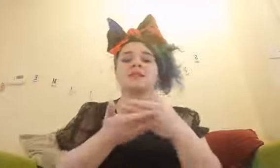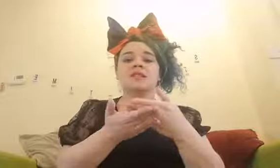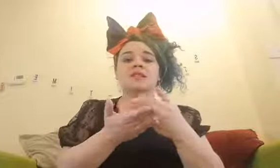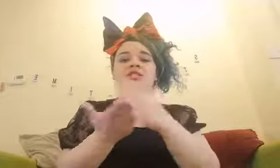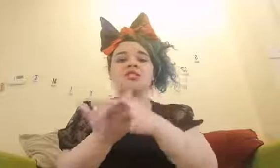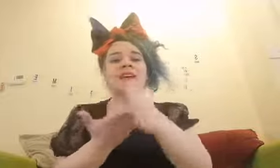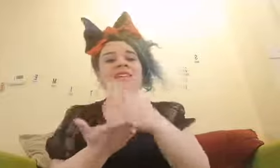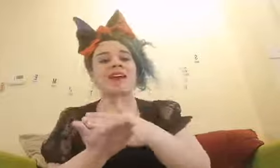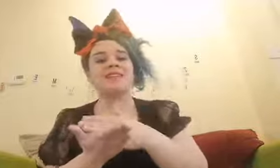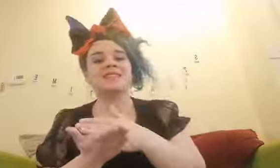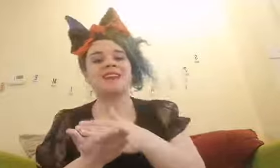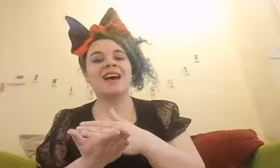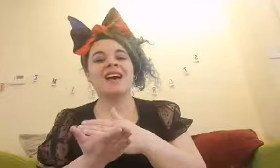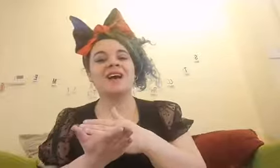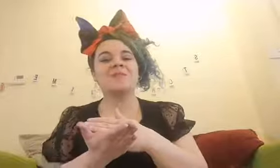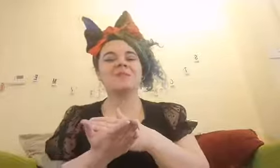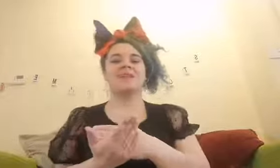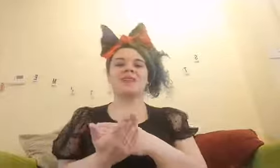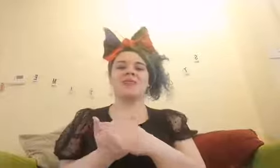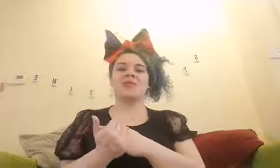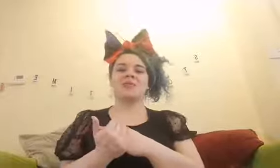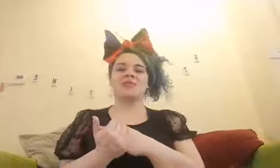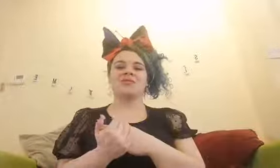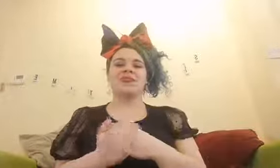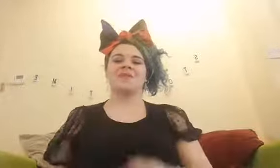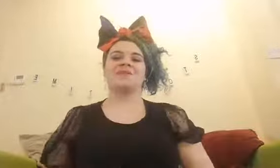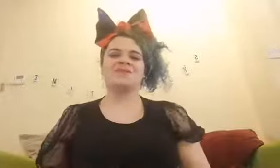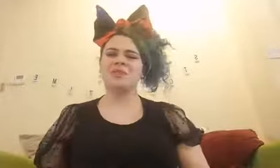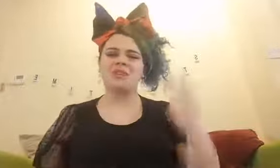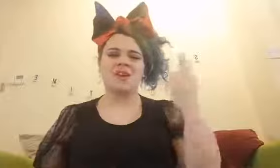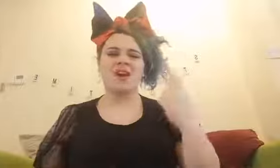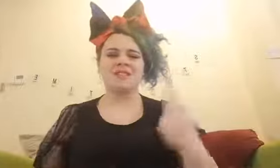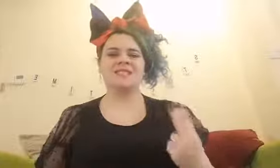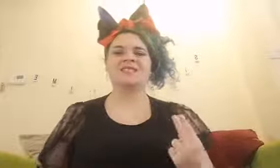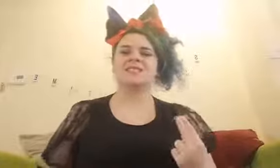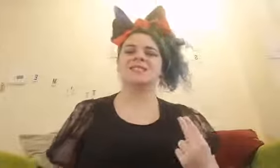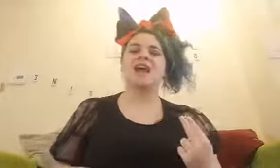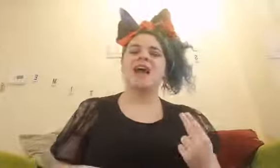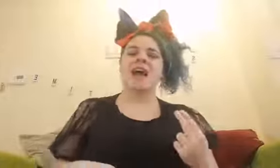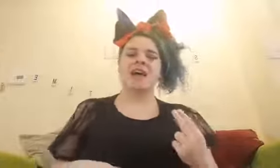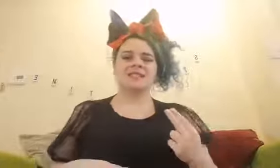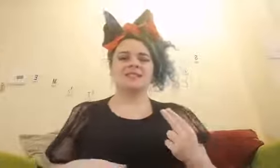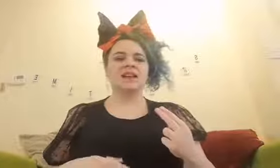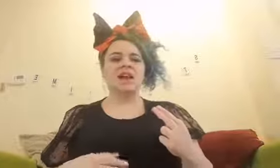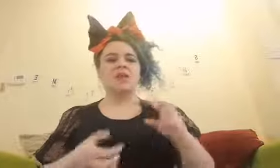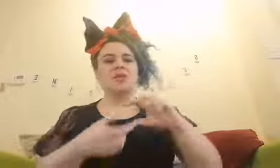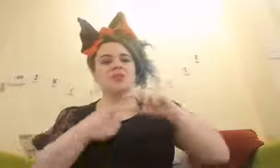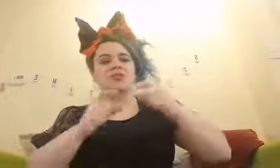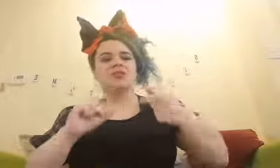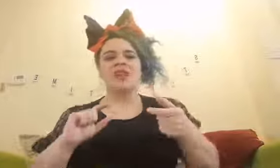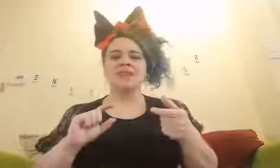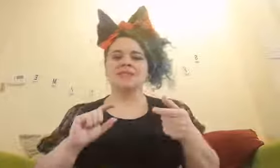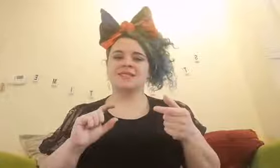it's shared out between all of the artists, and all of the creators